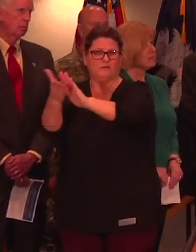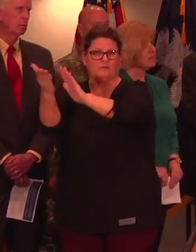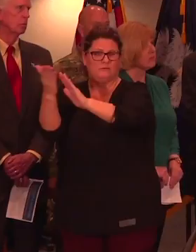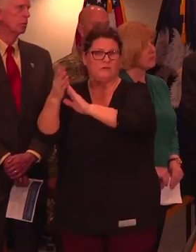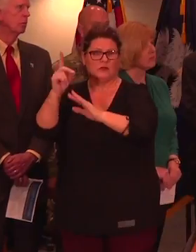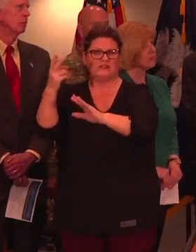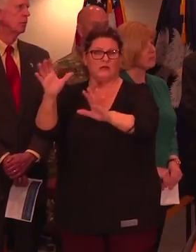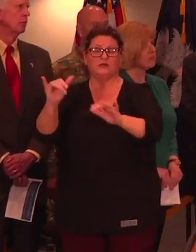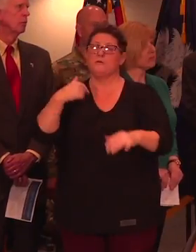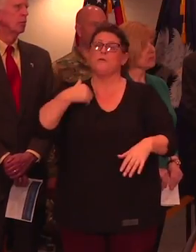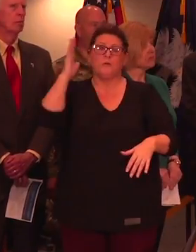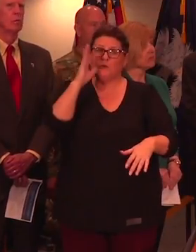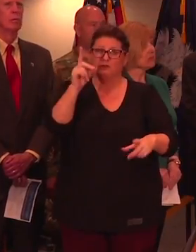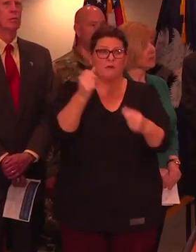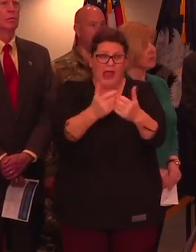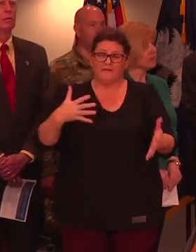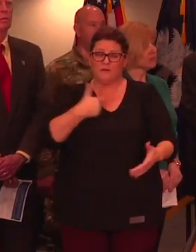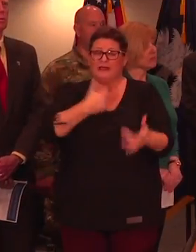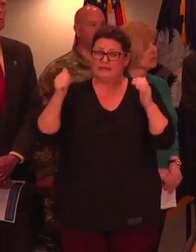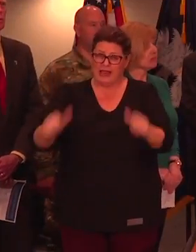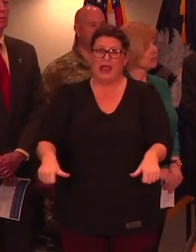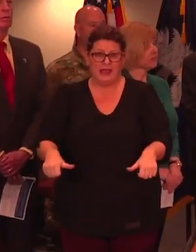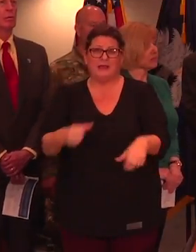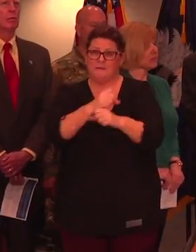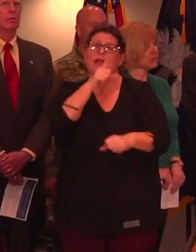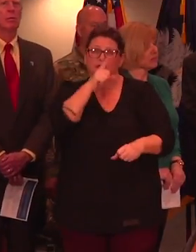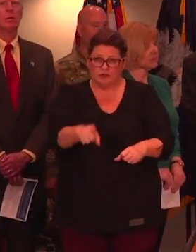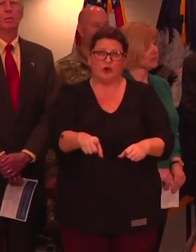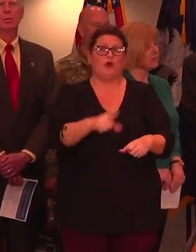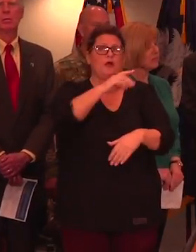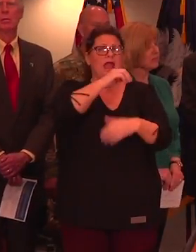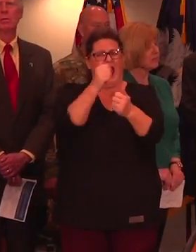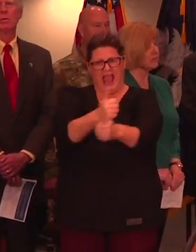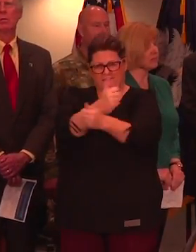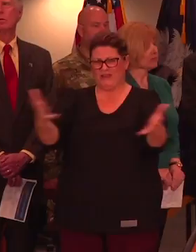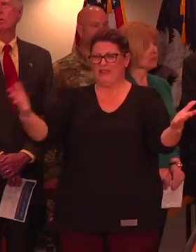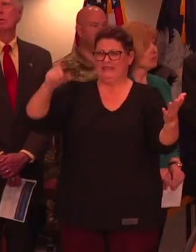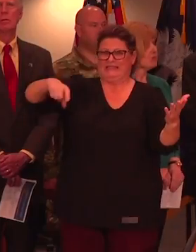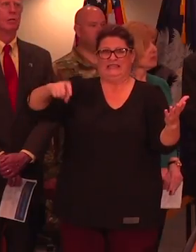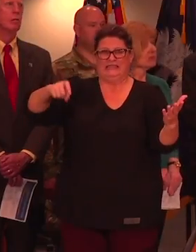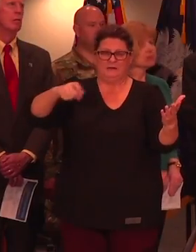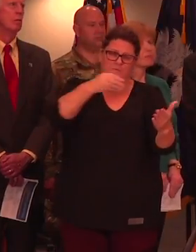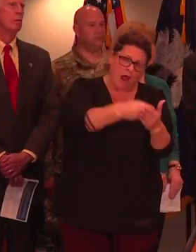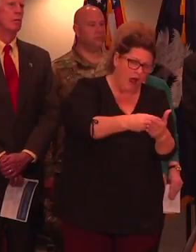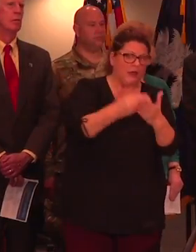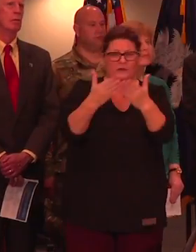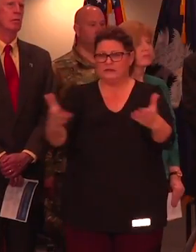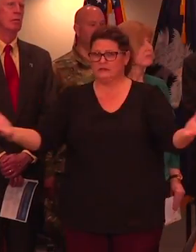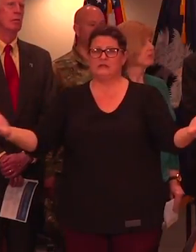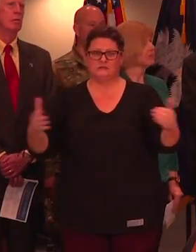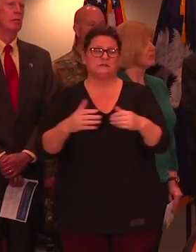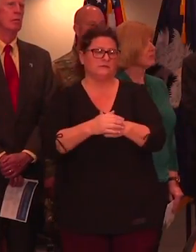care. But we're going to do everything we can to see that we have all of the resources available to do whatever is necessary to take care of people. Should they